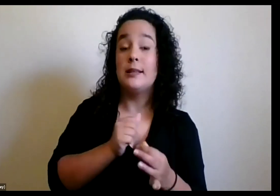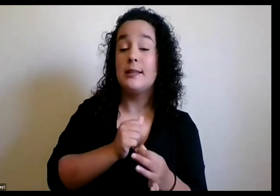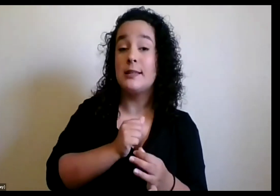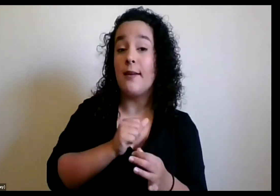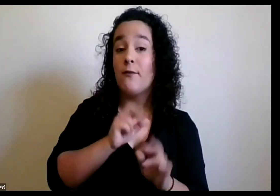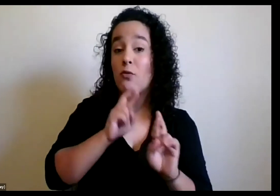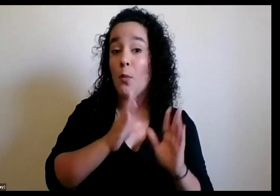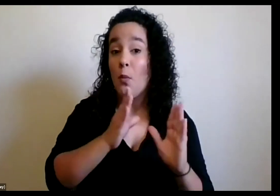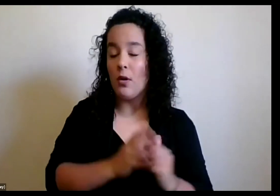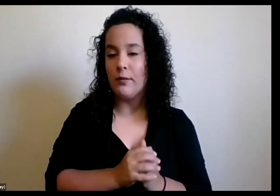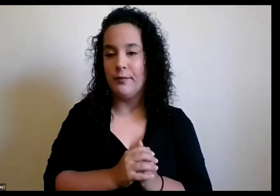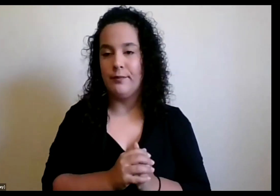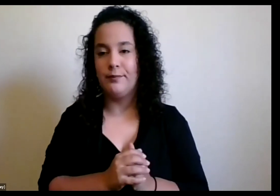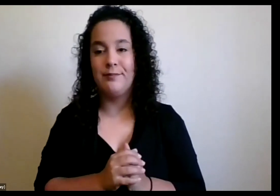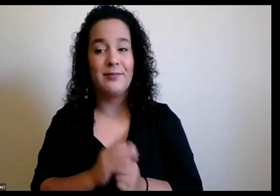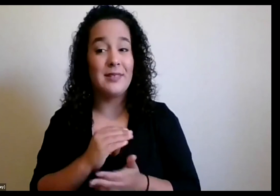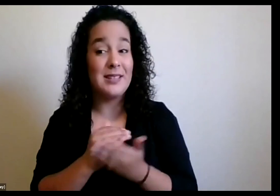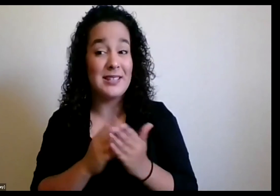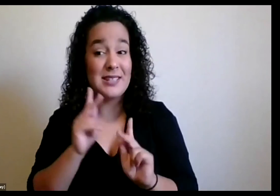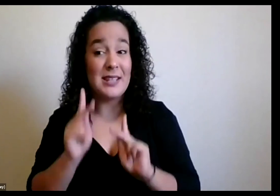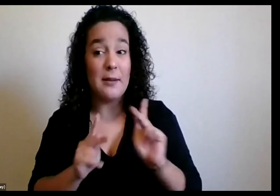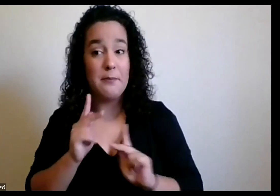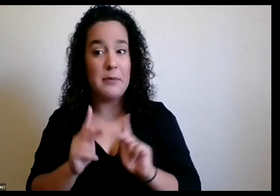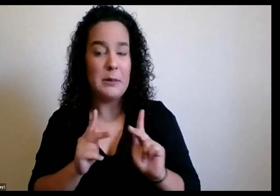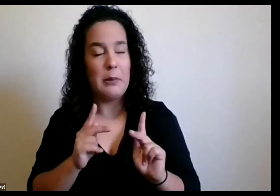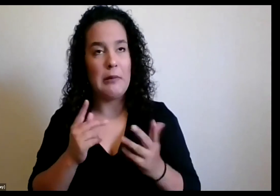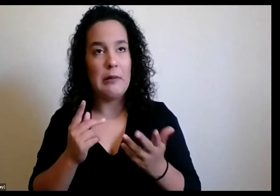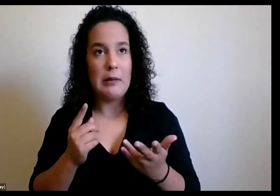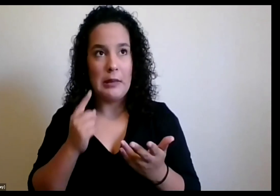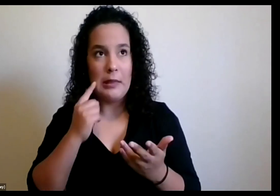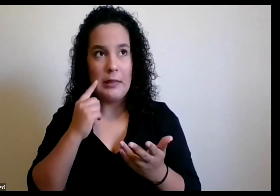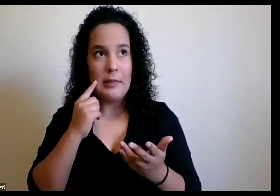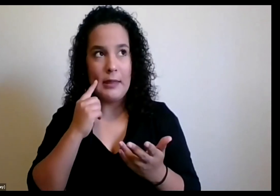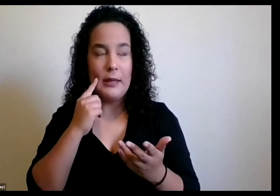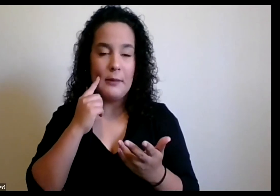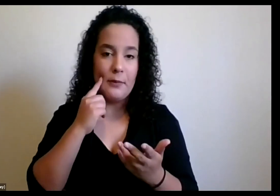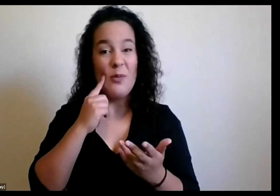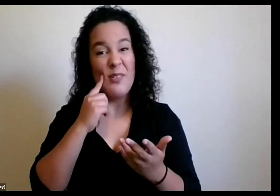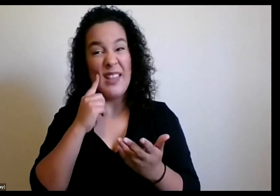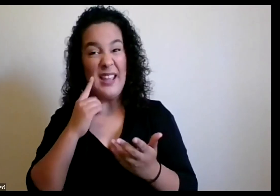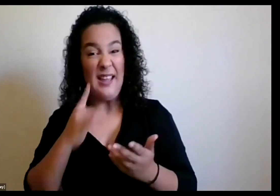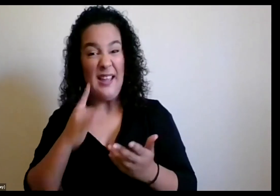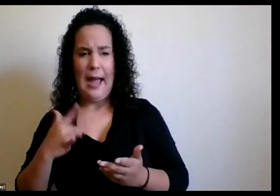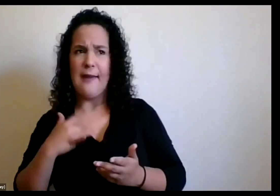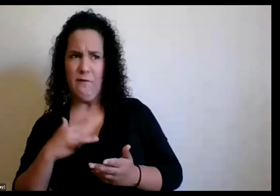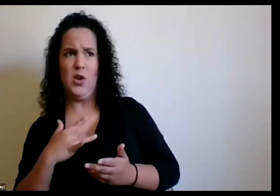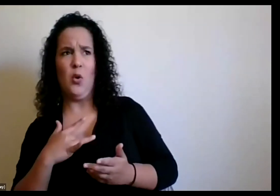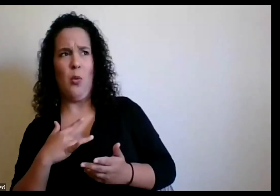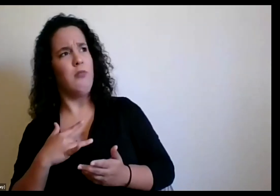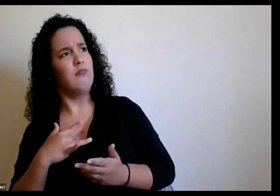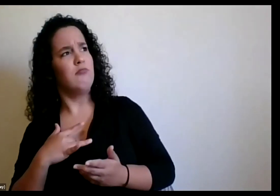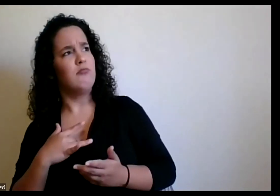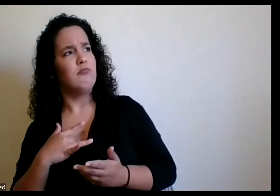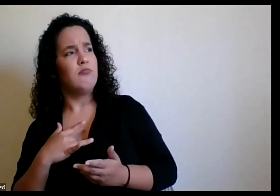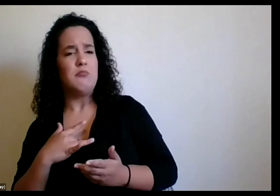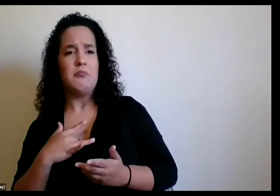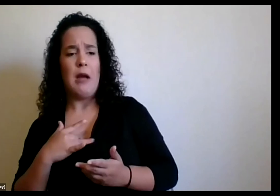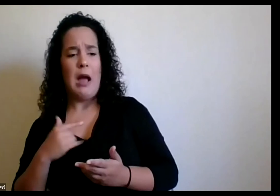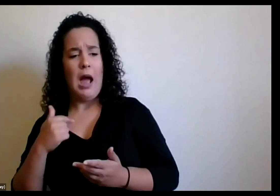asked us, she thinks that, you know, maybe some of the folks maybe said, characterize themselves in one way and actually they are,